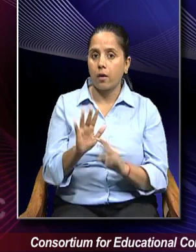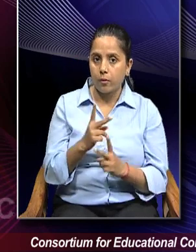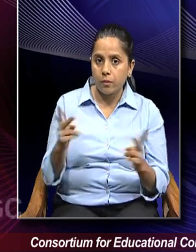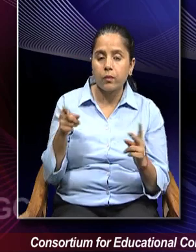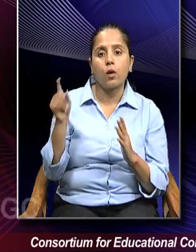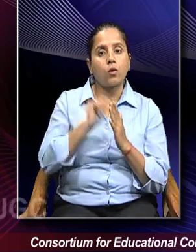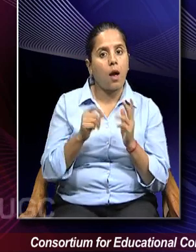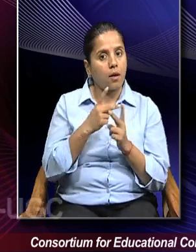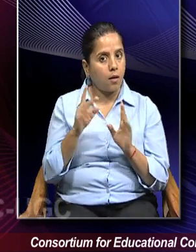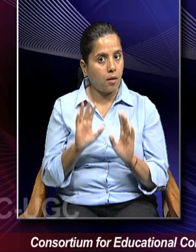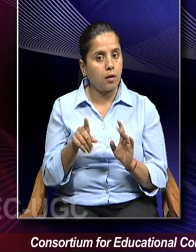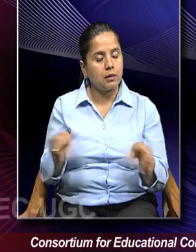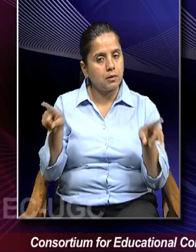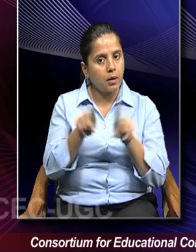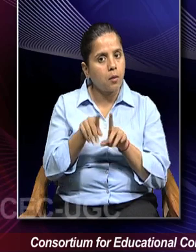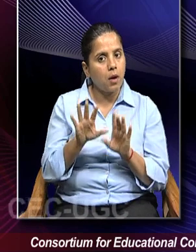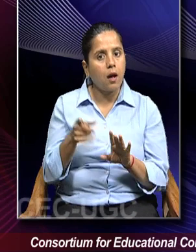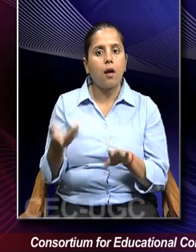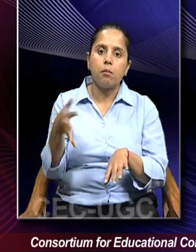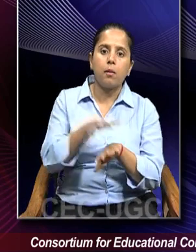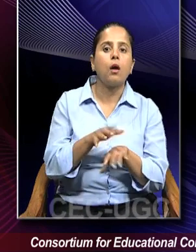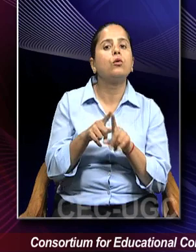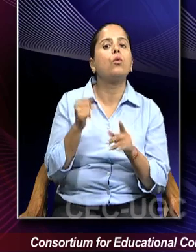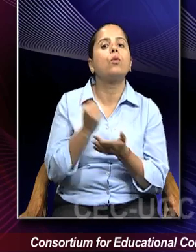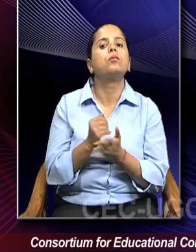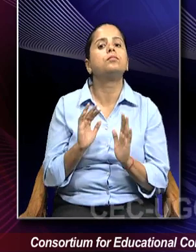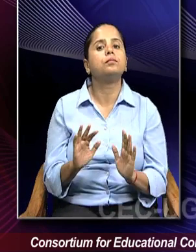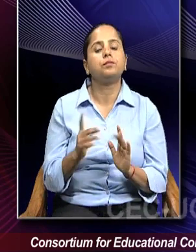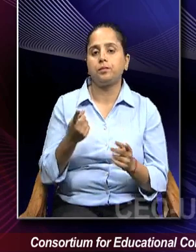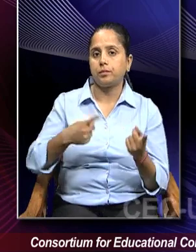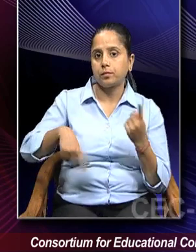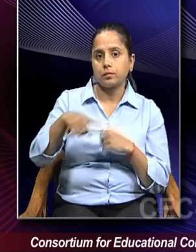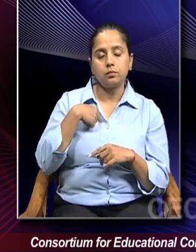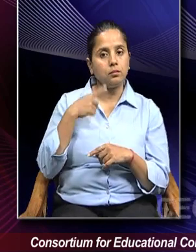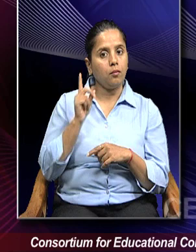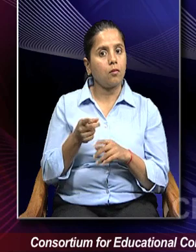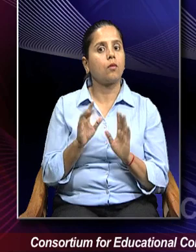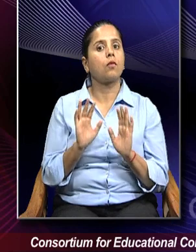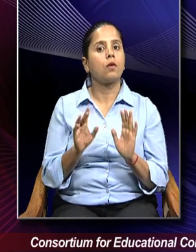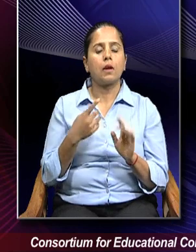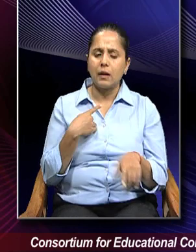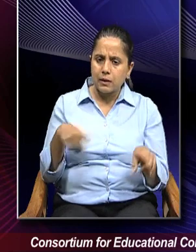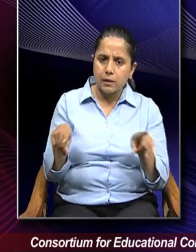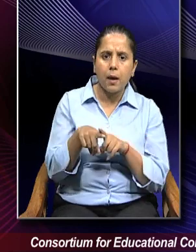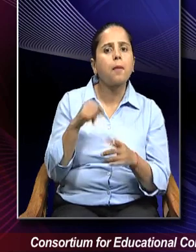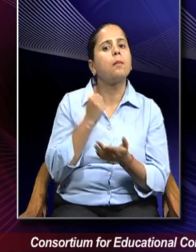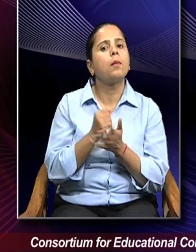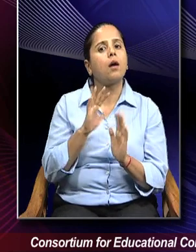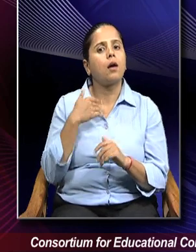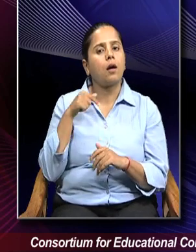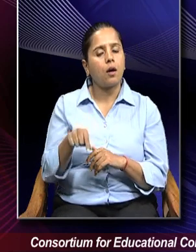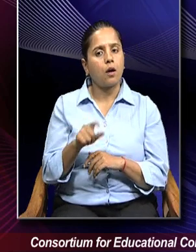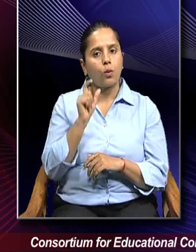are writing, the same they are implementing also. So, we should be same in our words, in